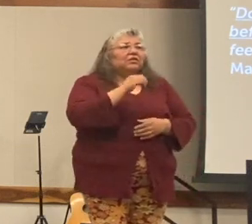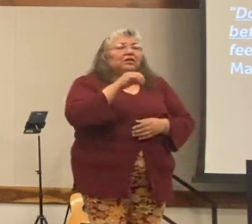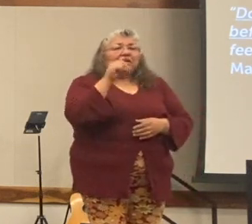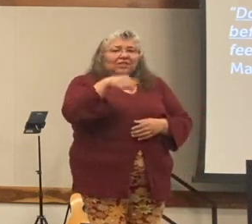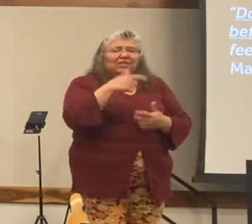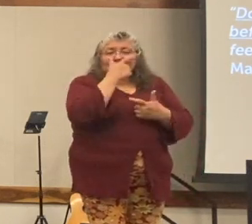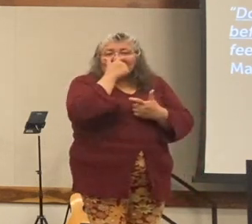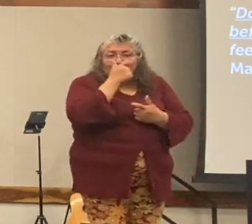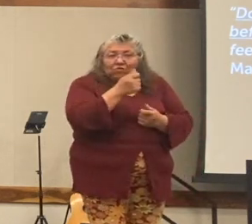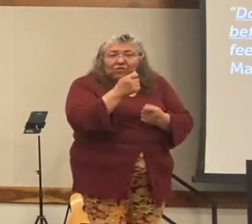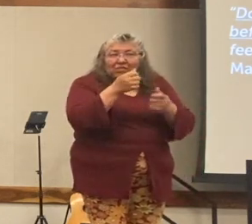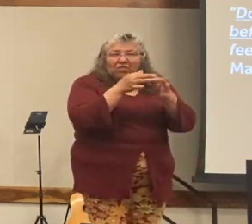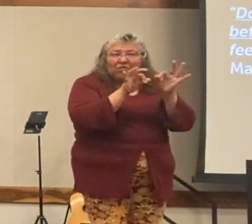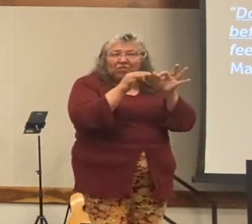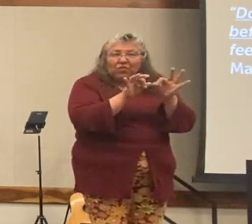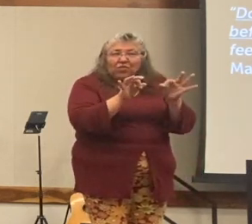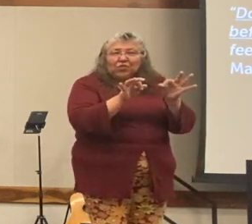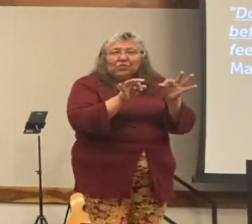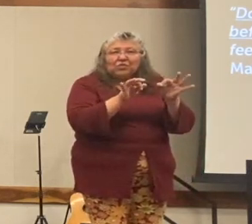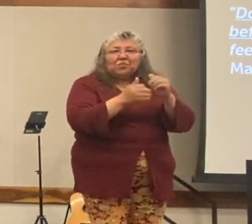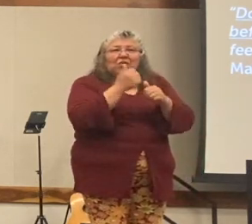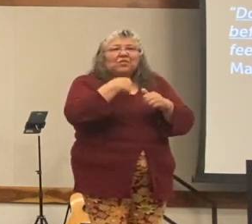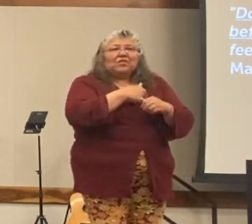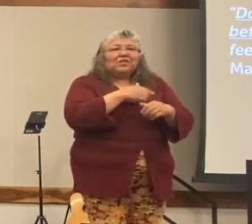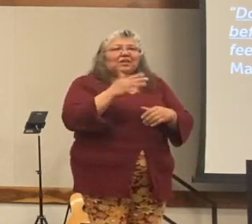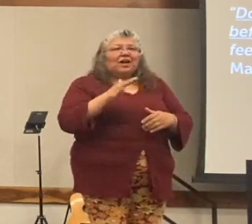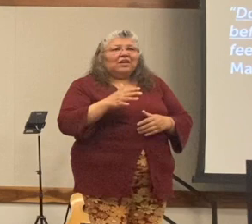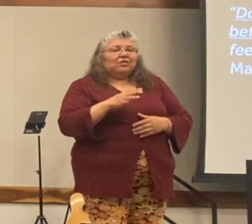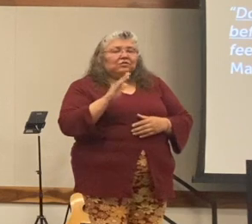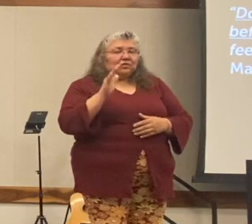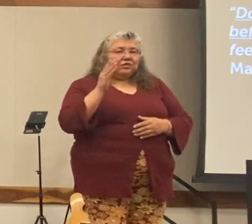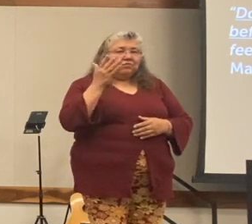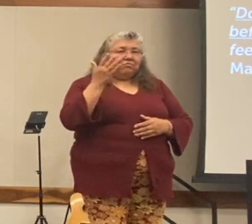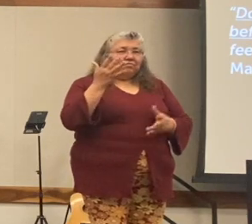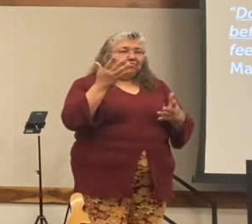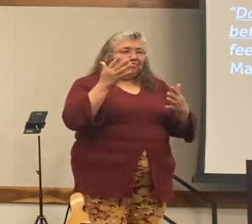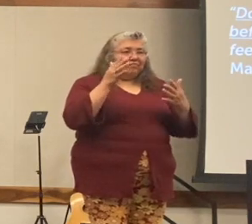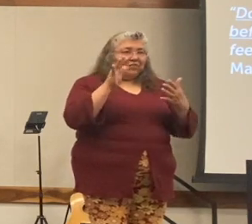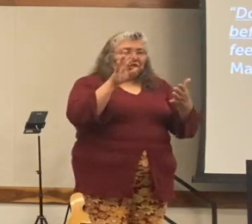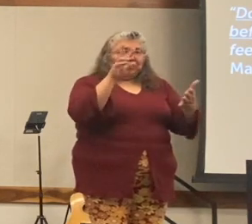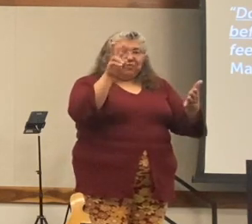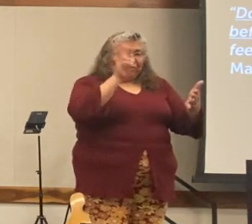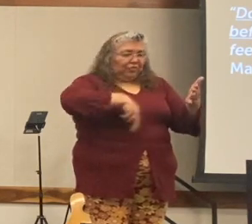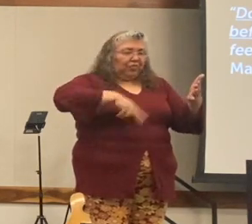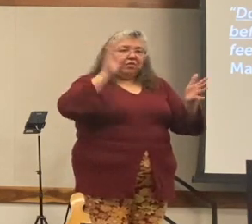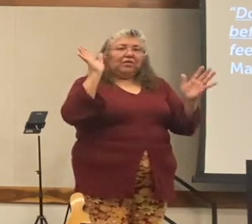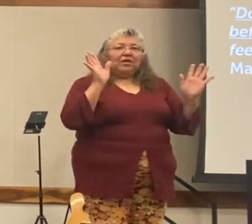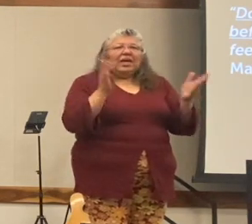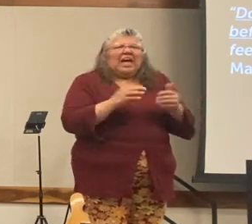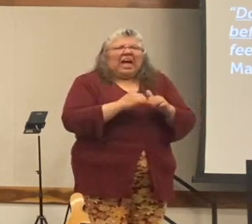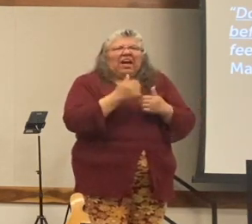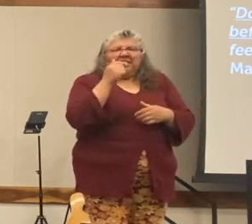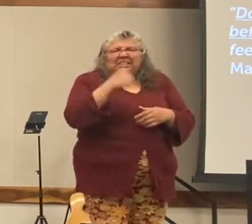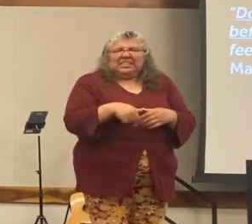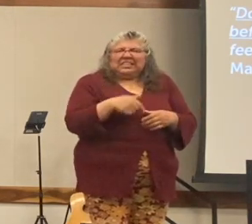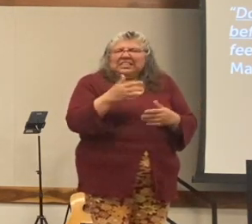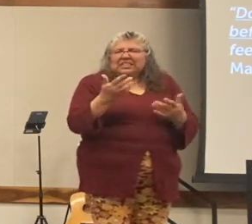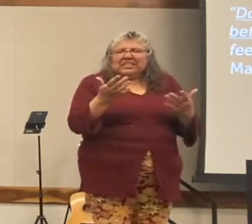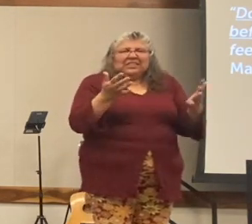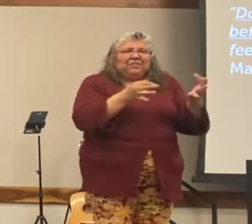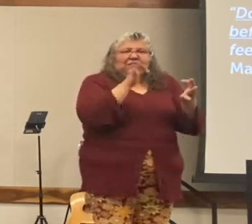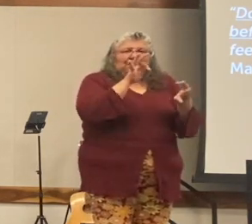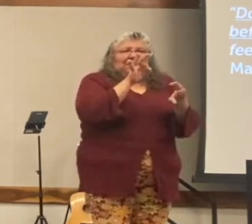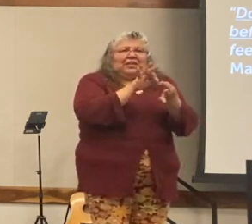is an interesting verse that most of us kind of just glaze over. Some of us are kind of like, how does this